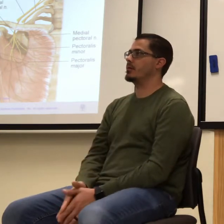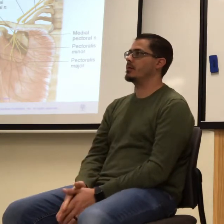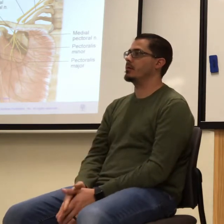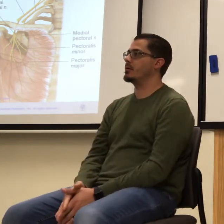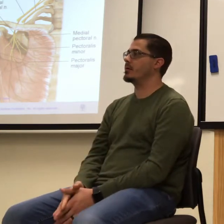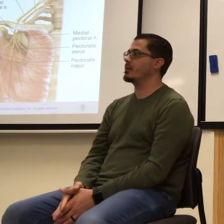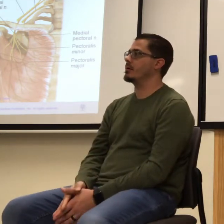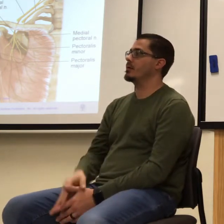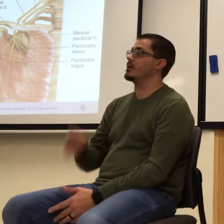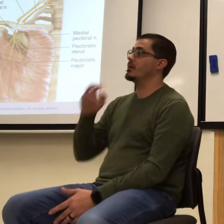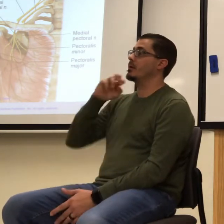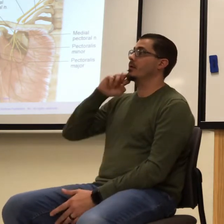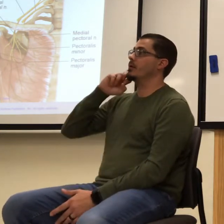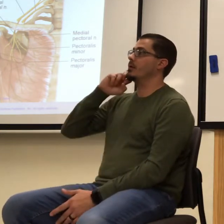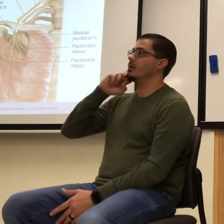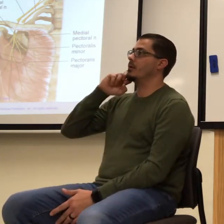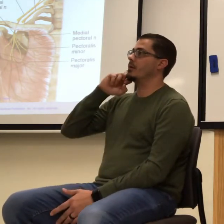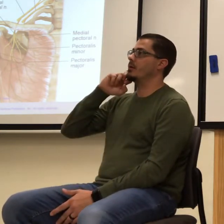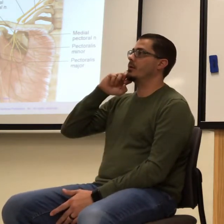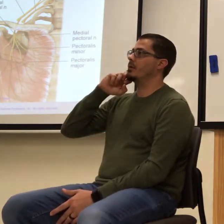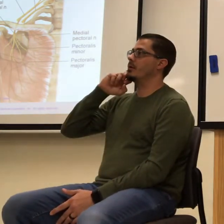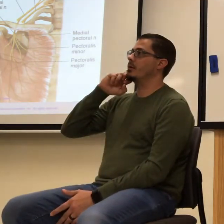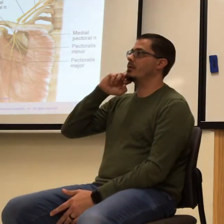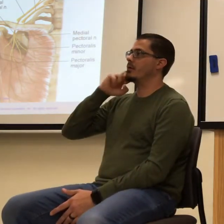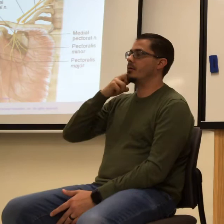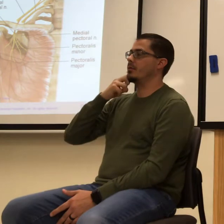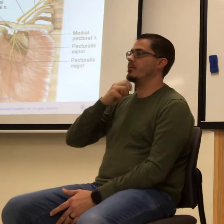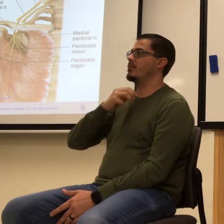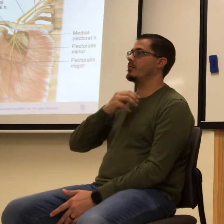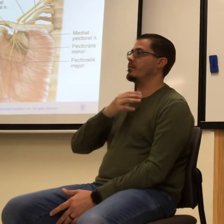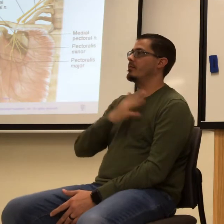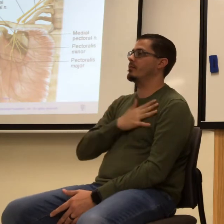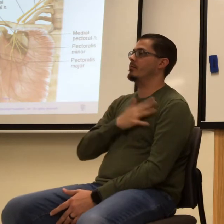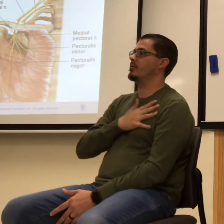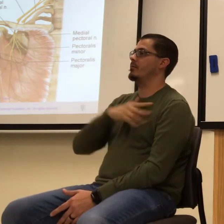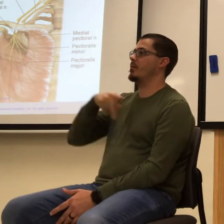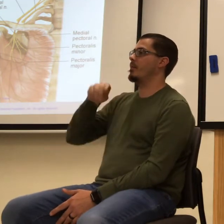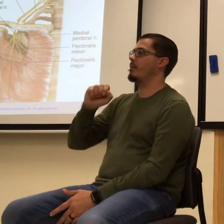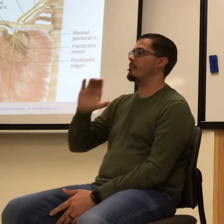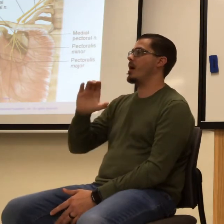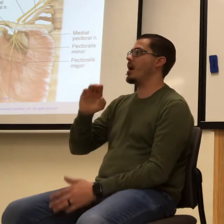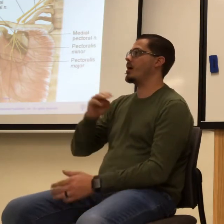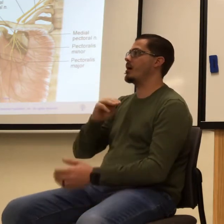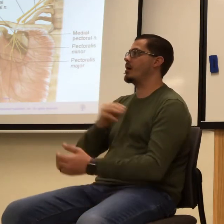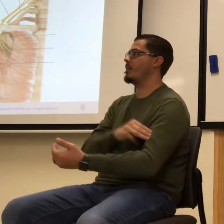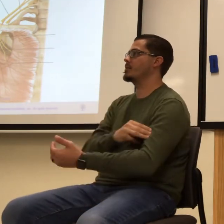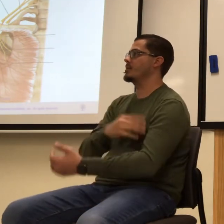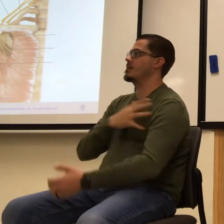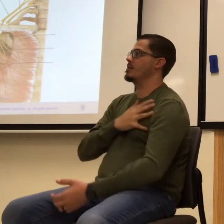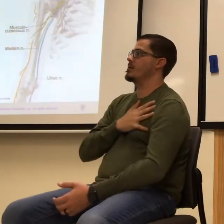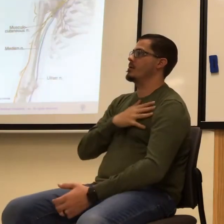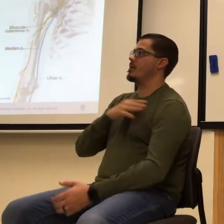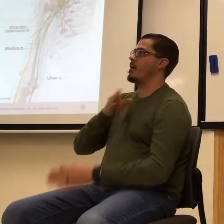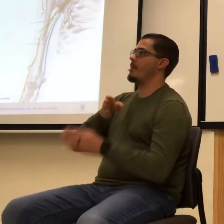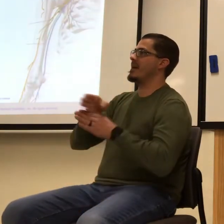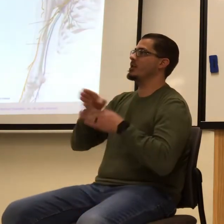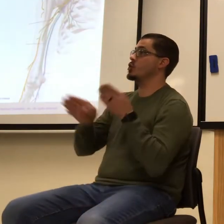So again, nerve. Muscle innervated pectoral nerves, pectoralis major and